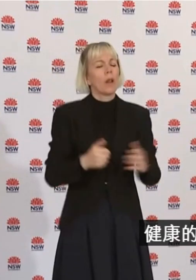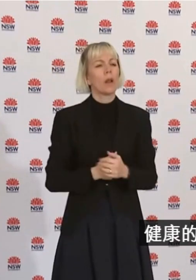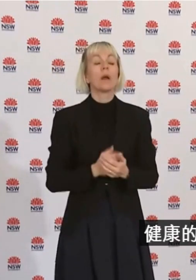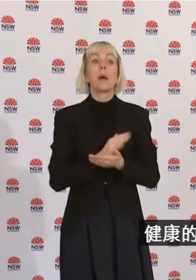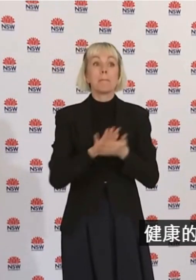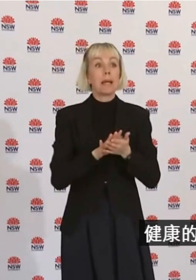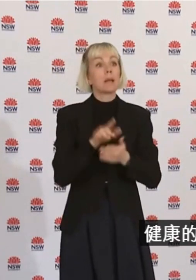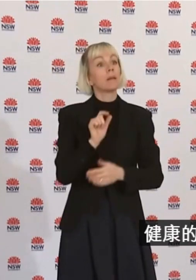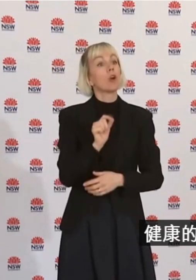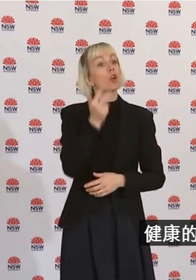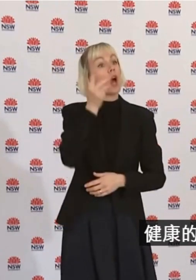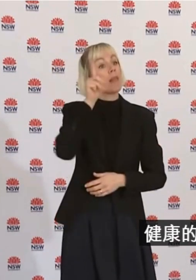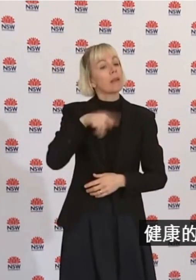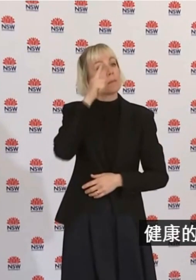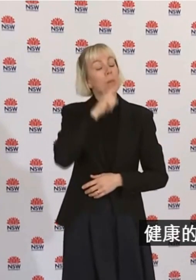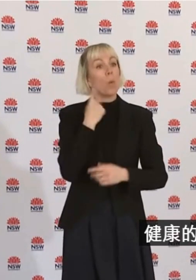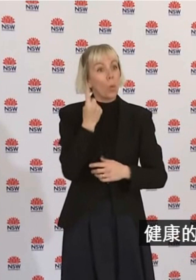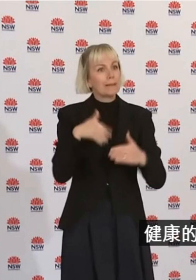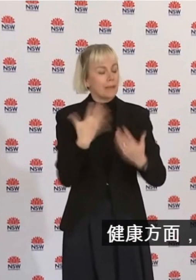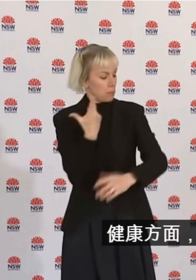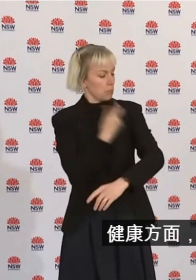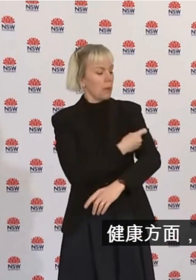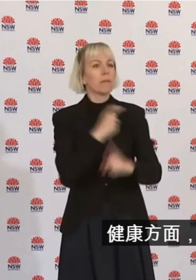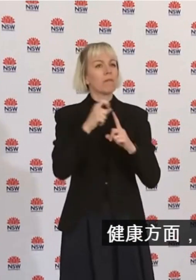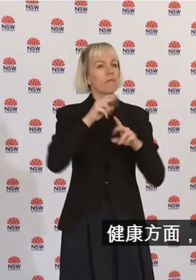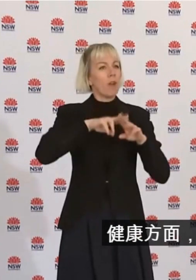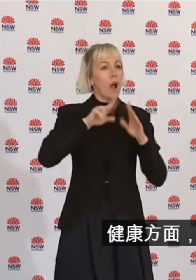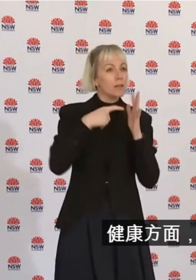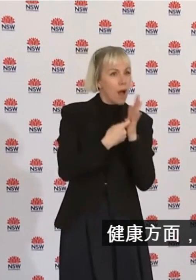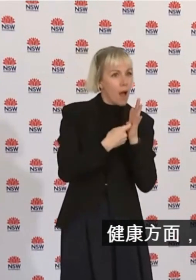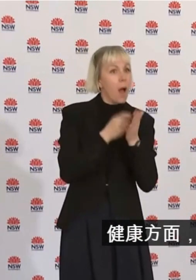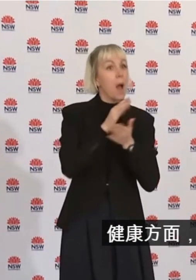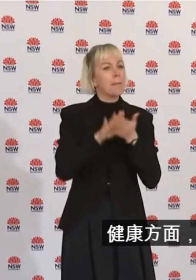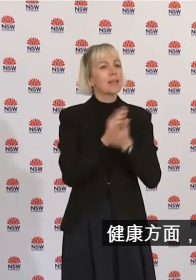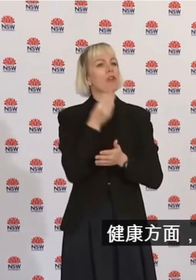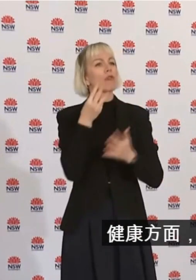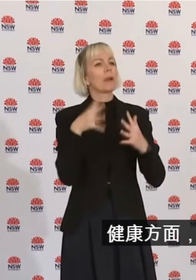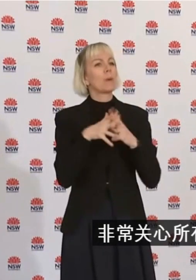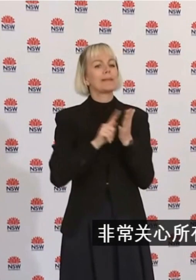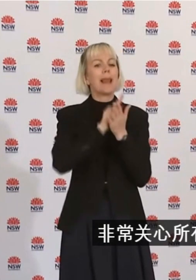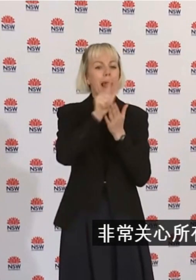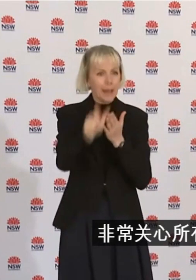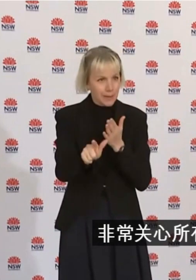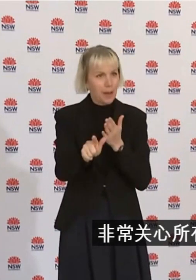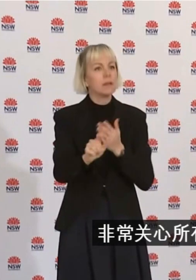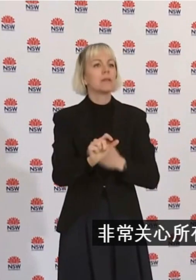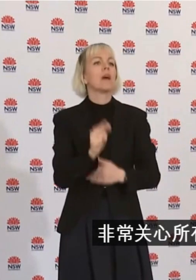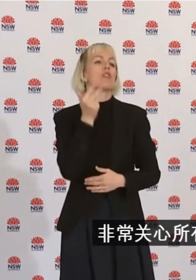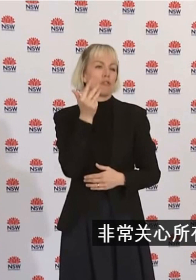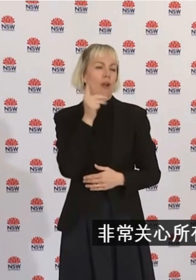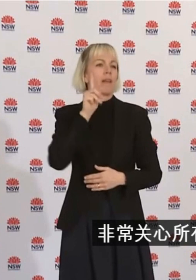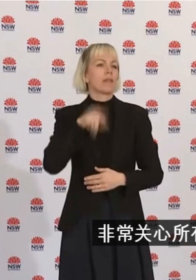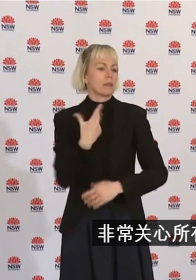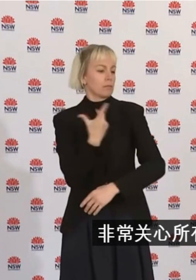that that part of health, not the public health side, but the people who actually organise giving the jabs, are very concerned